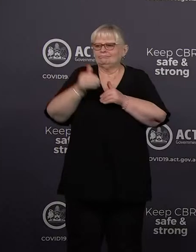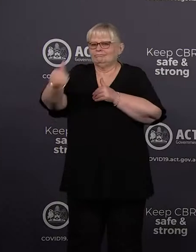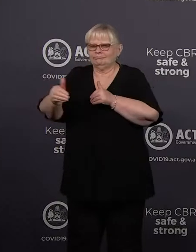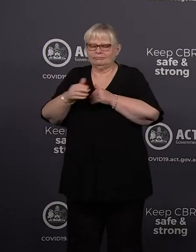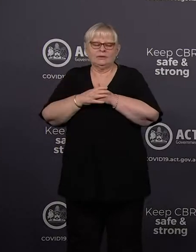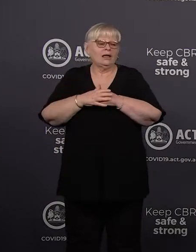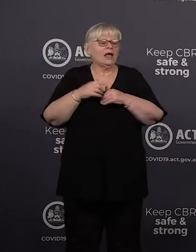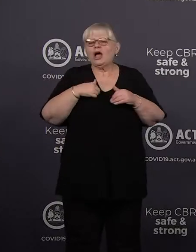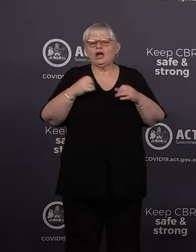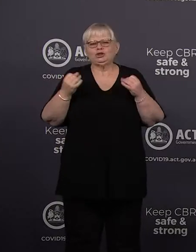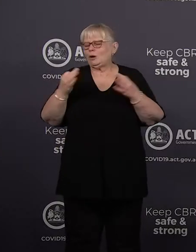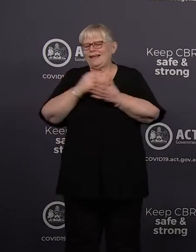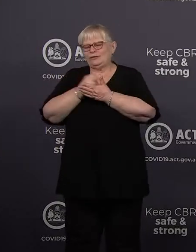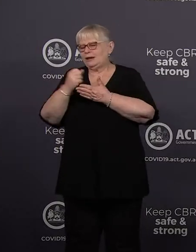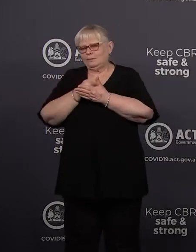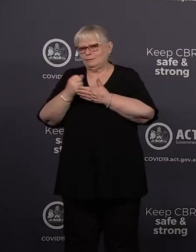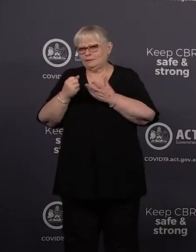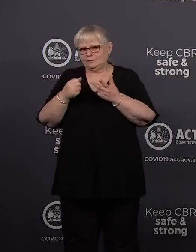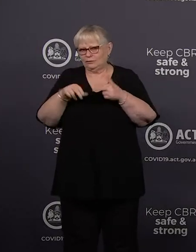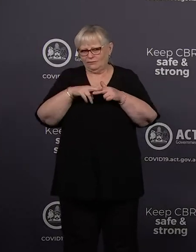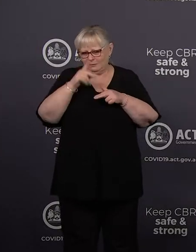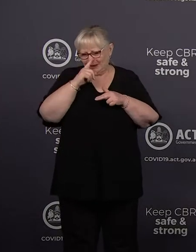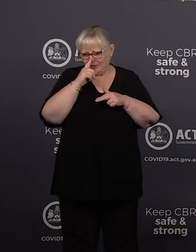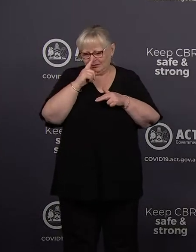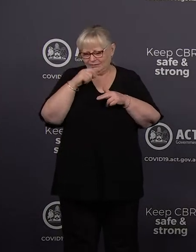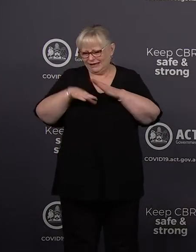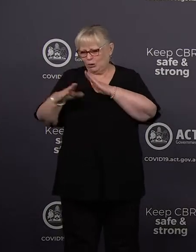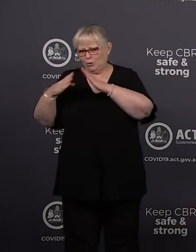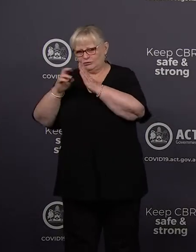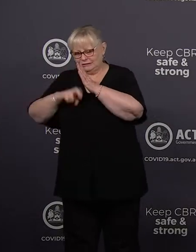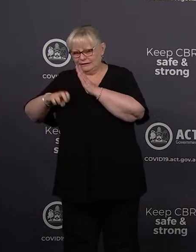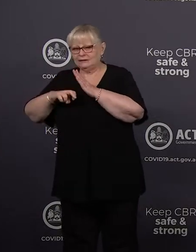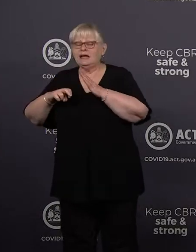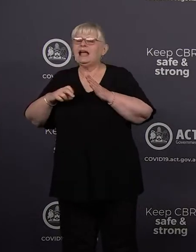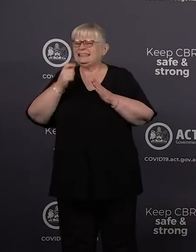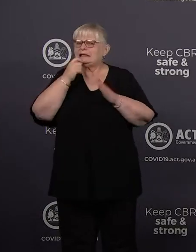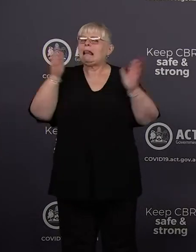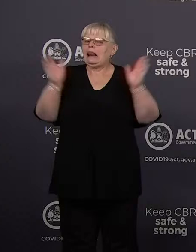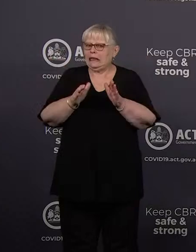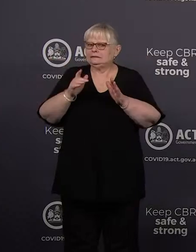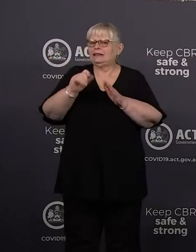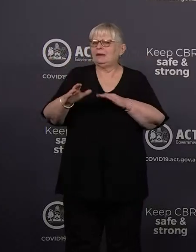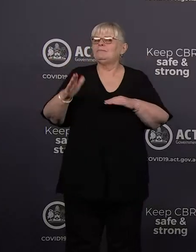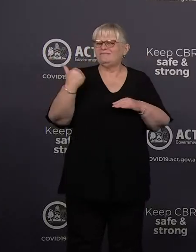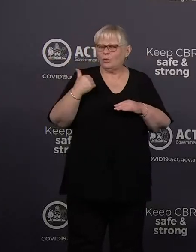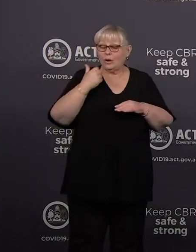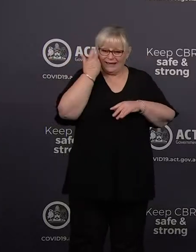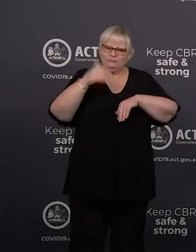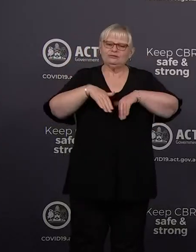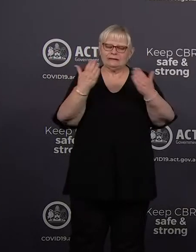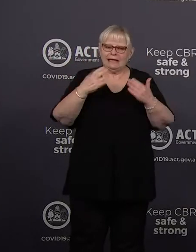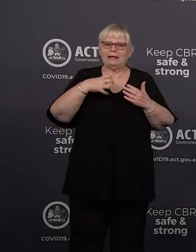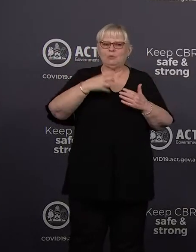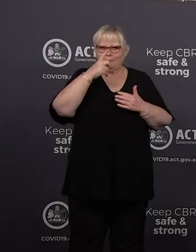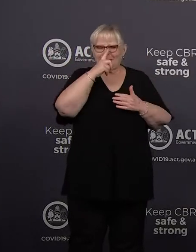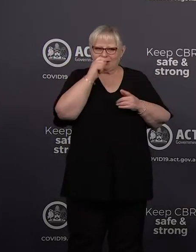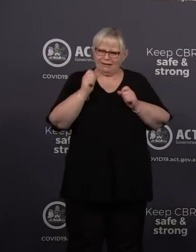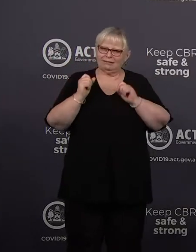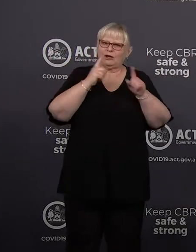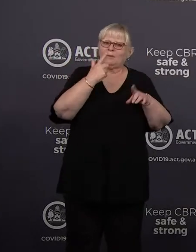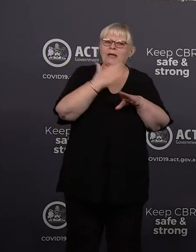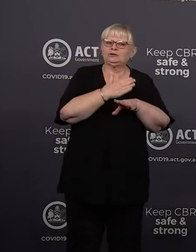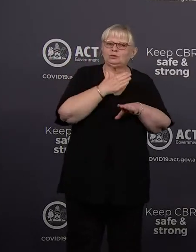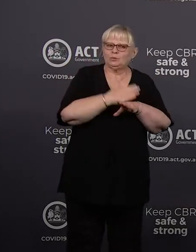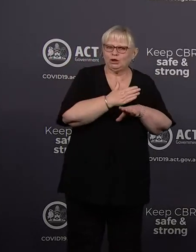or isolation at the moment, but it is definitely coming down. It has been coming down day by day, and given that we